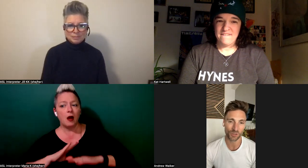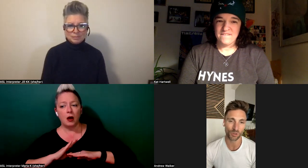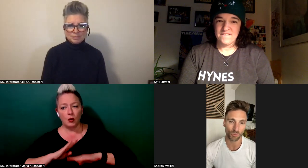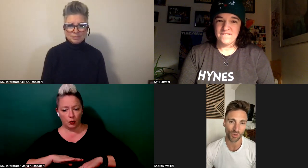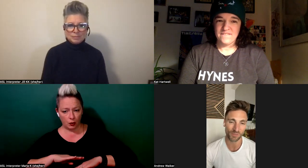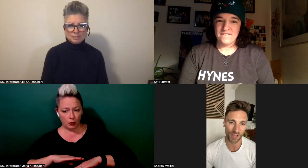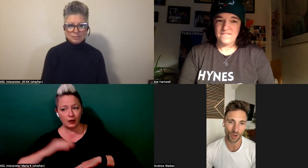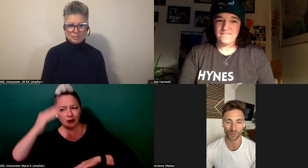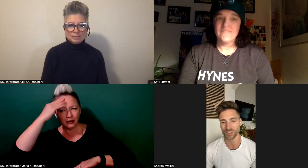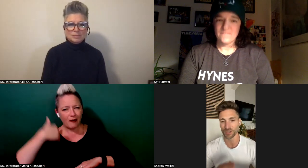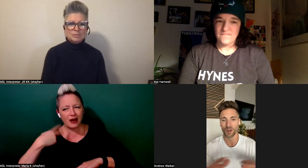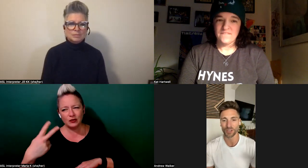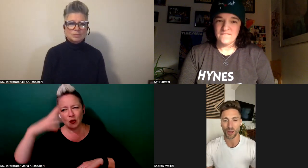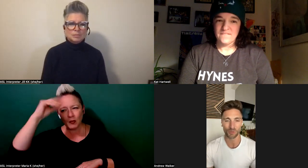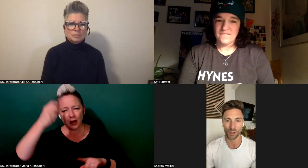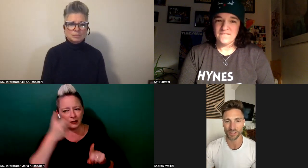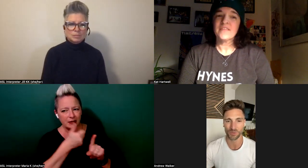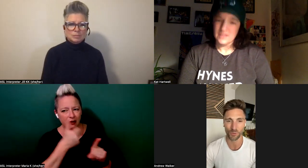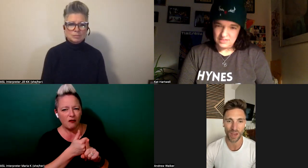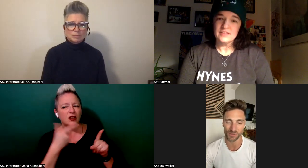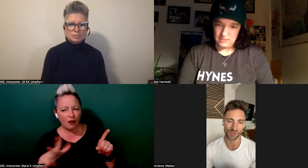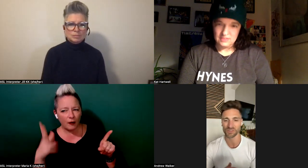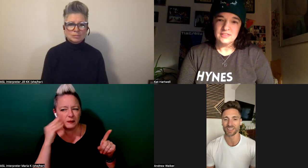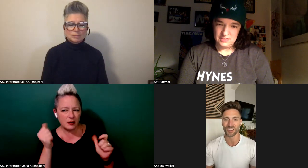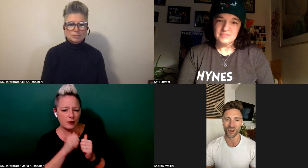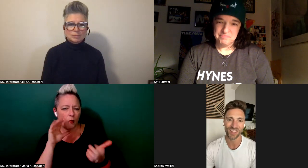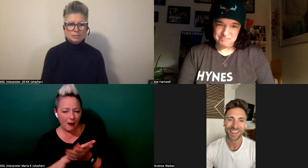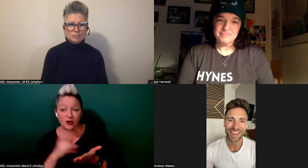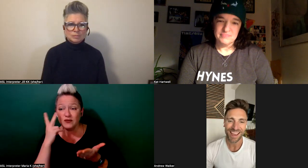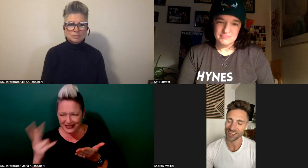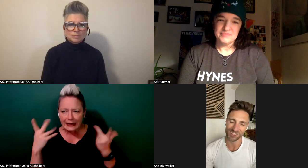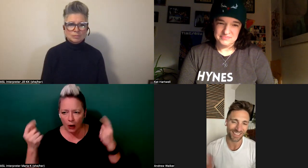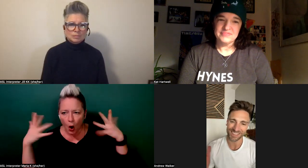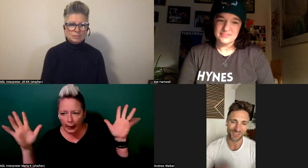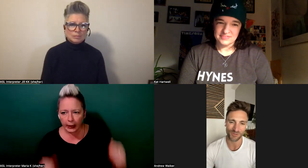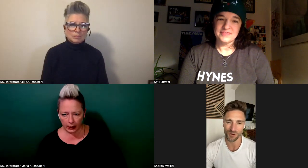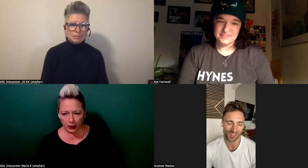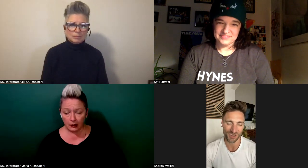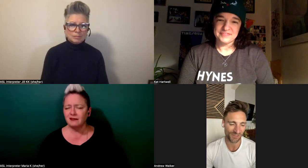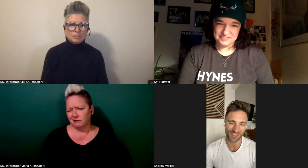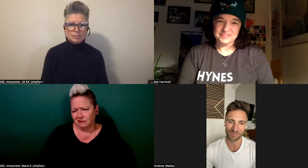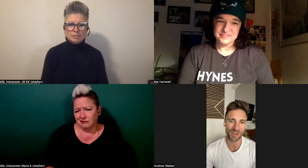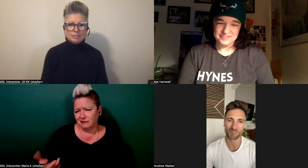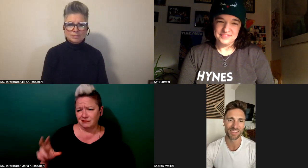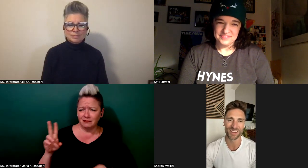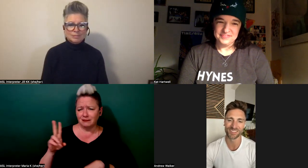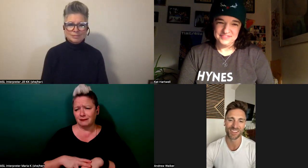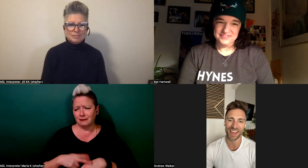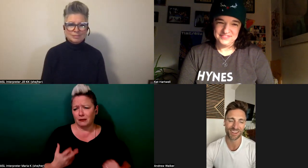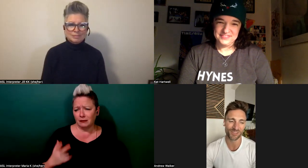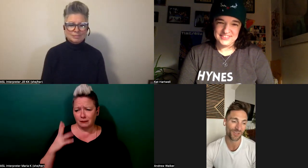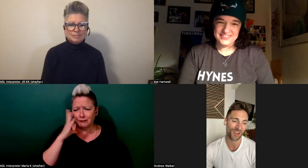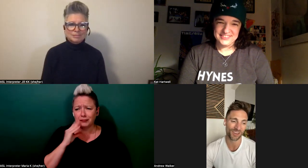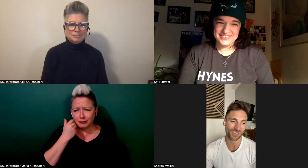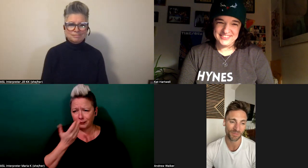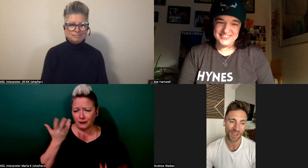knew that I had 2 little boys of my own. She's like, you've already gone through all of this with your wife, so you've seen it all. And I was like, and of course, I've been there, done that,